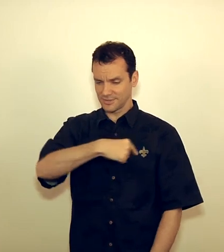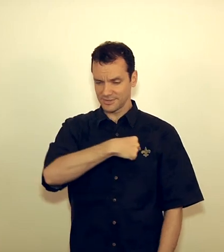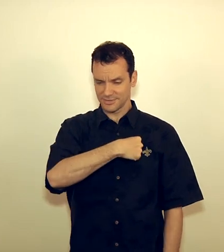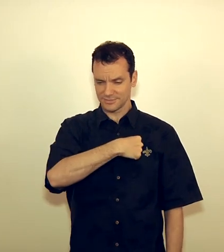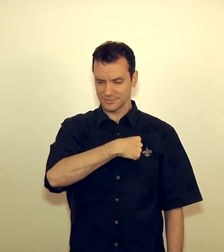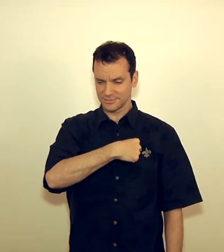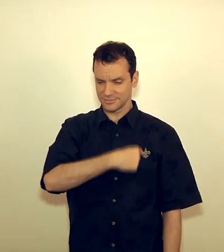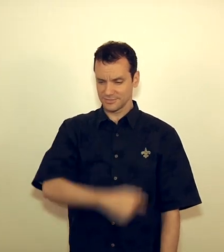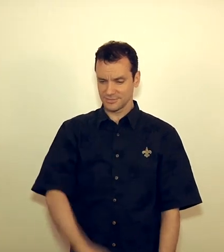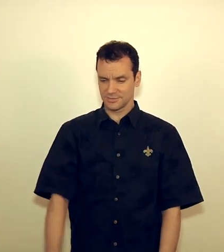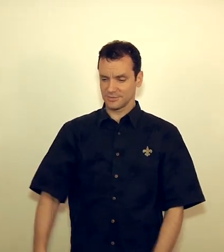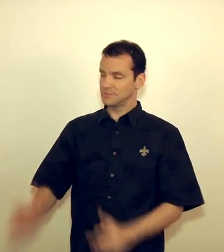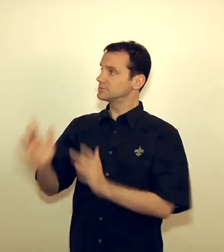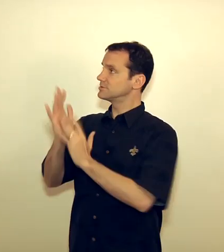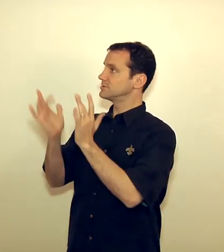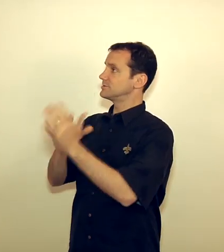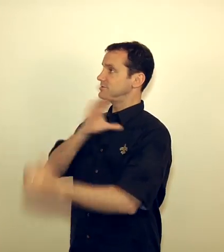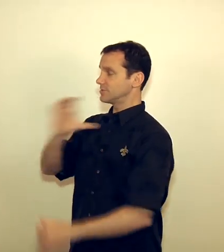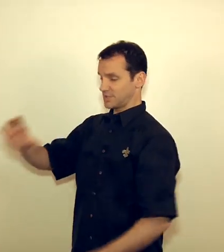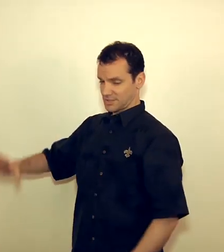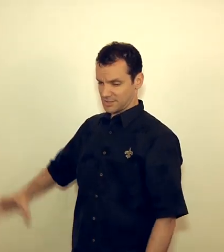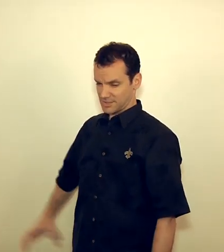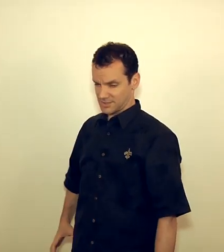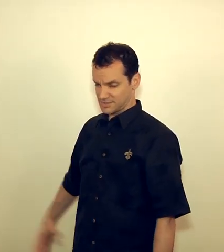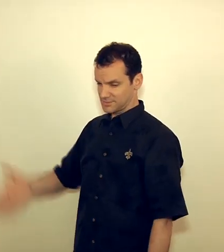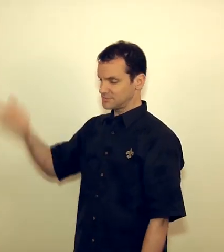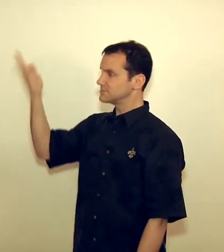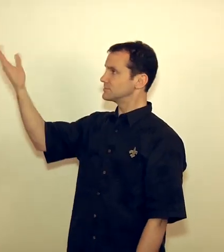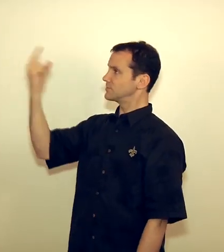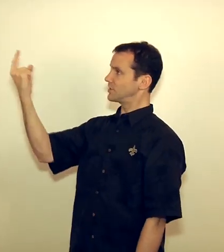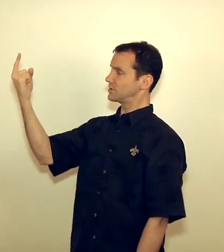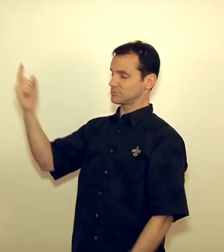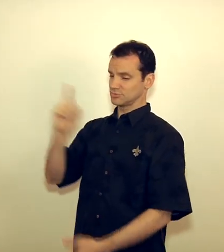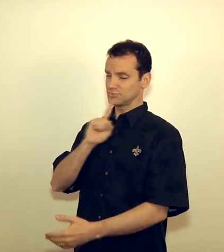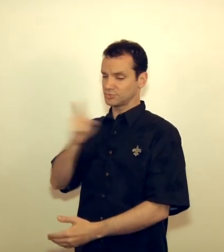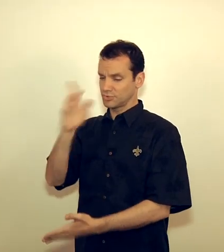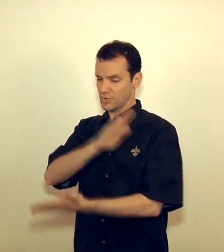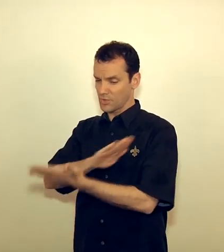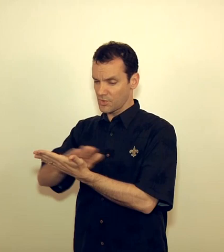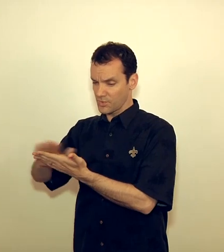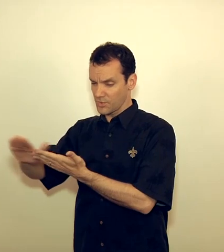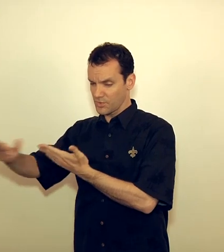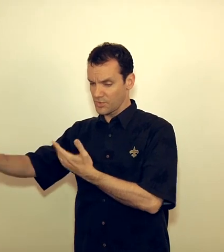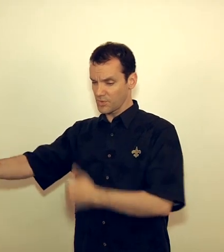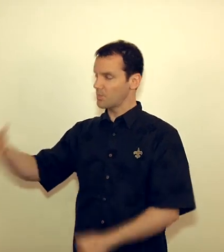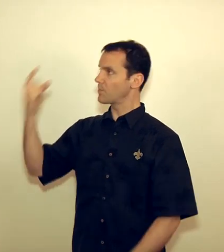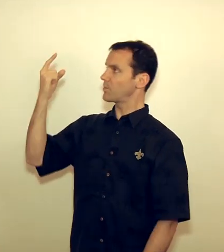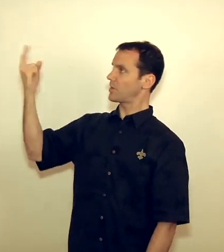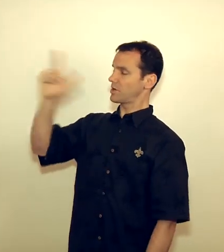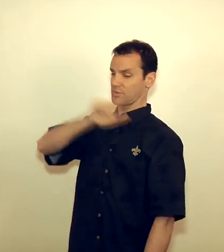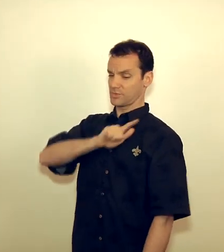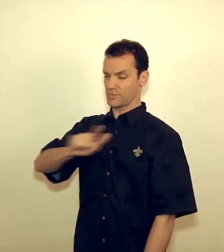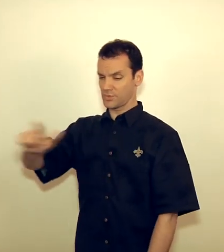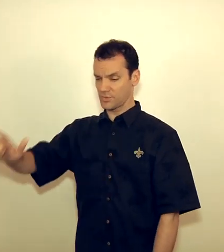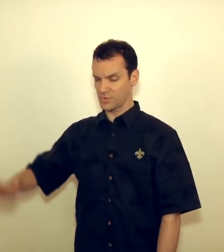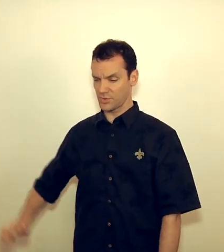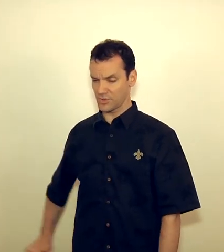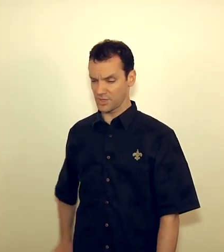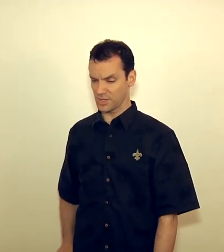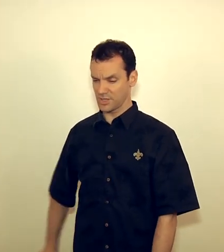us. For you alone are the Holy One. You alone are the